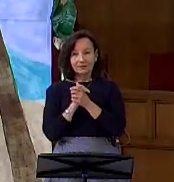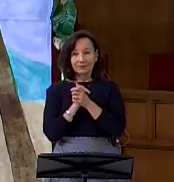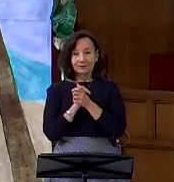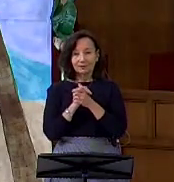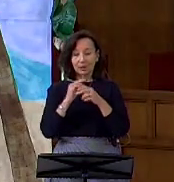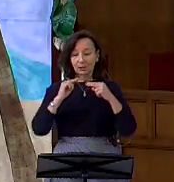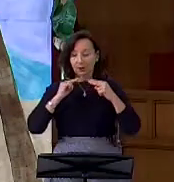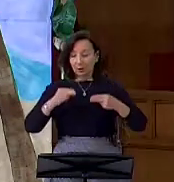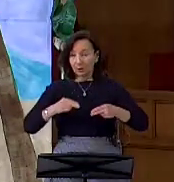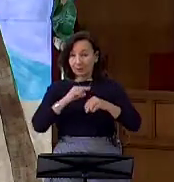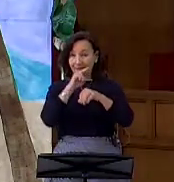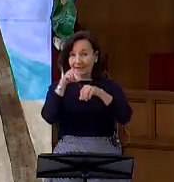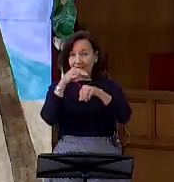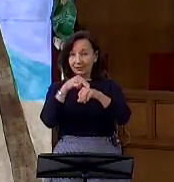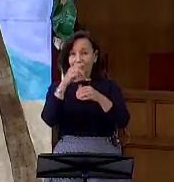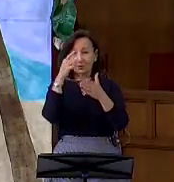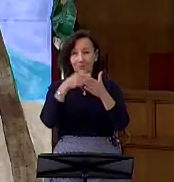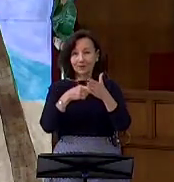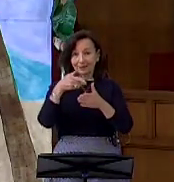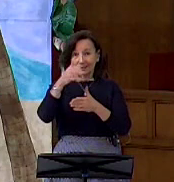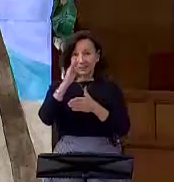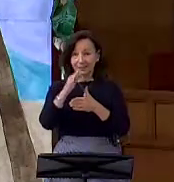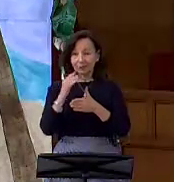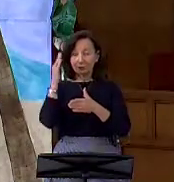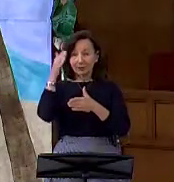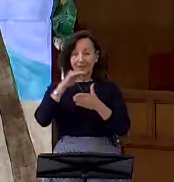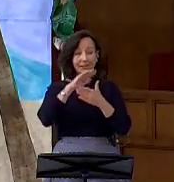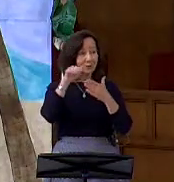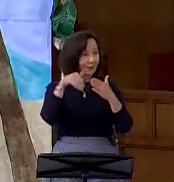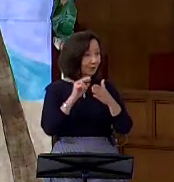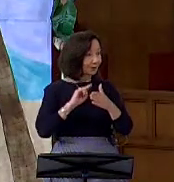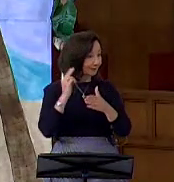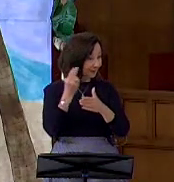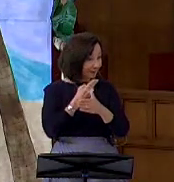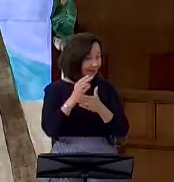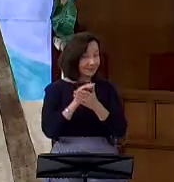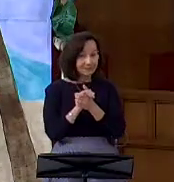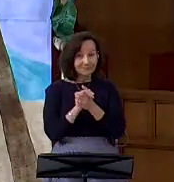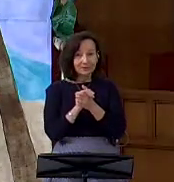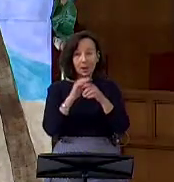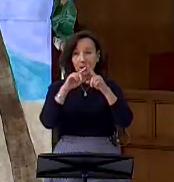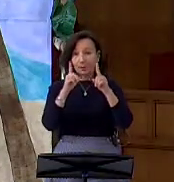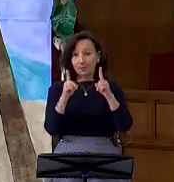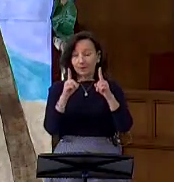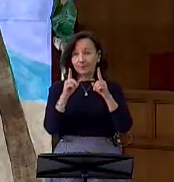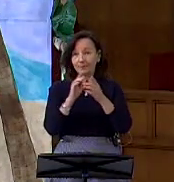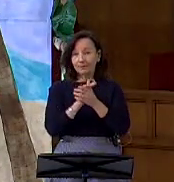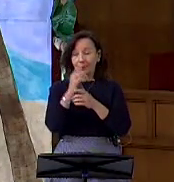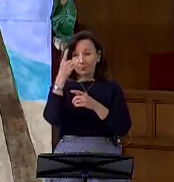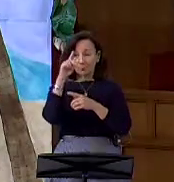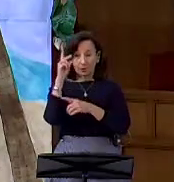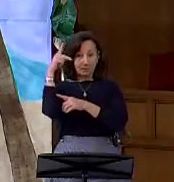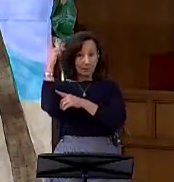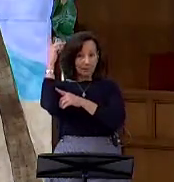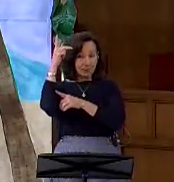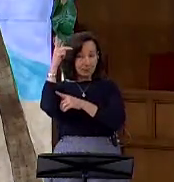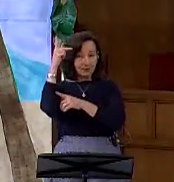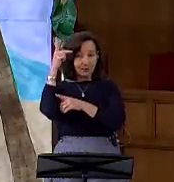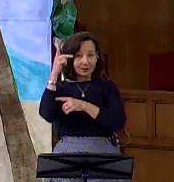Human nature is what God created in all of us. But rather, for Paul,